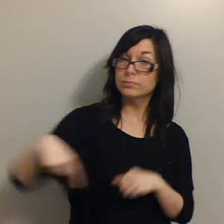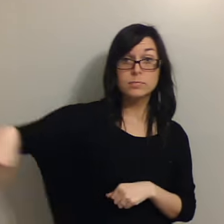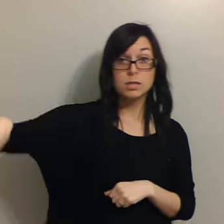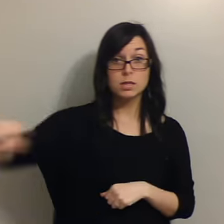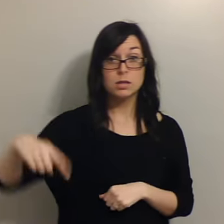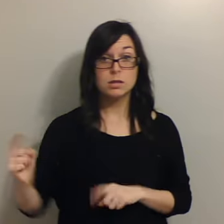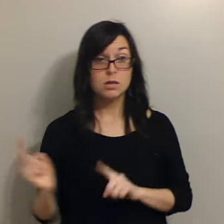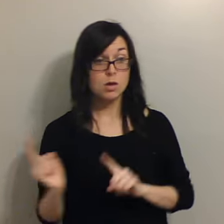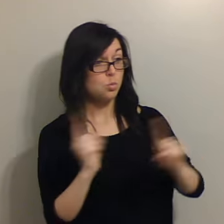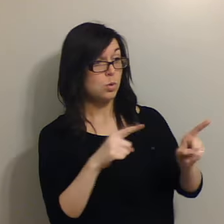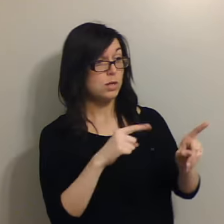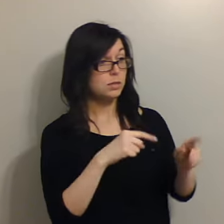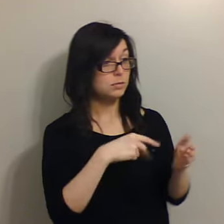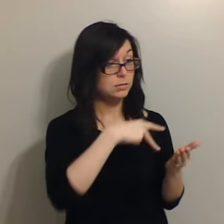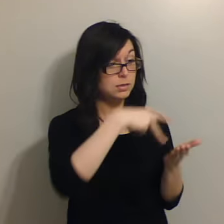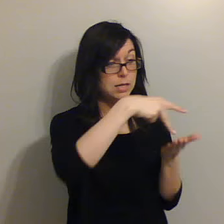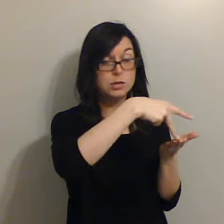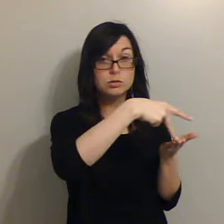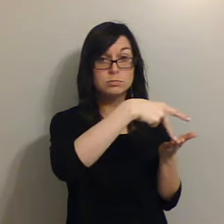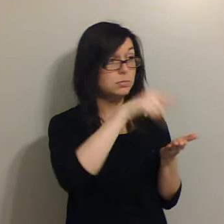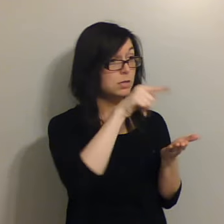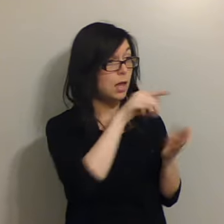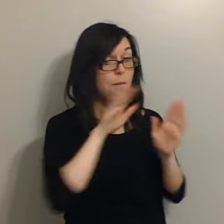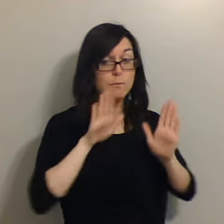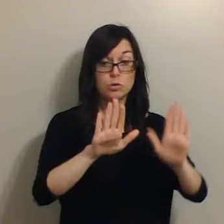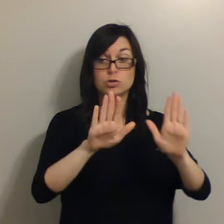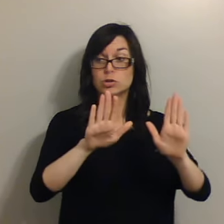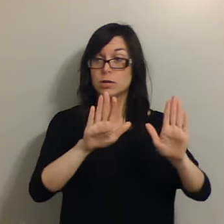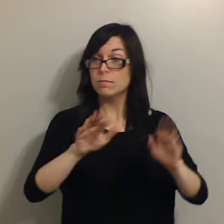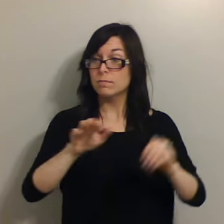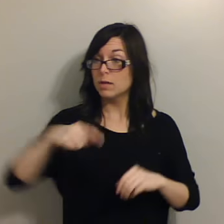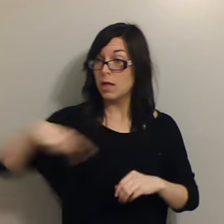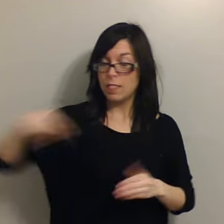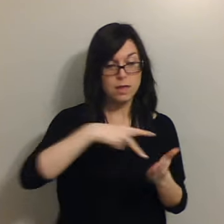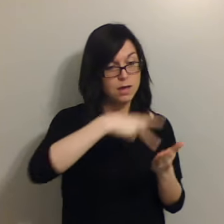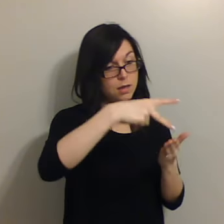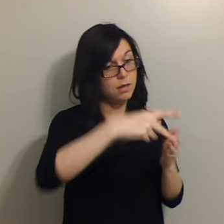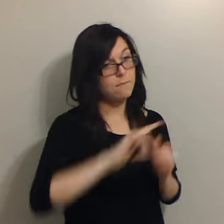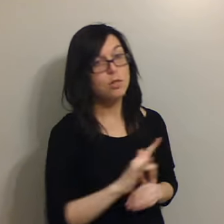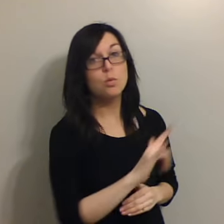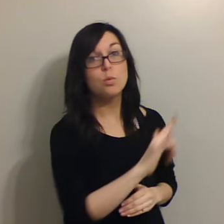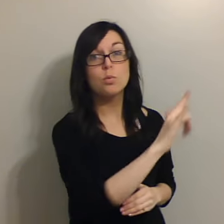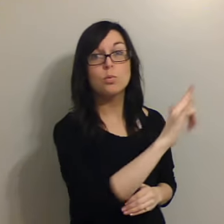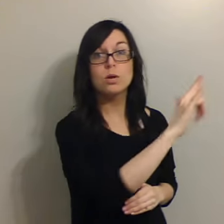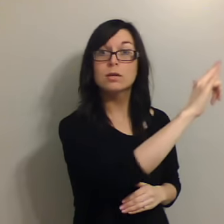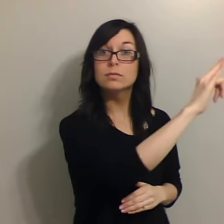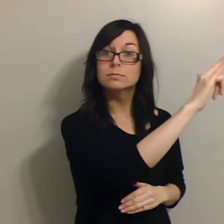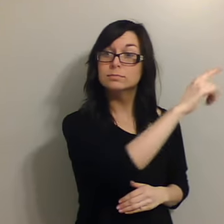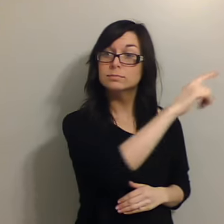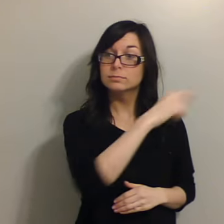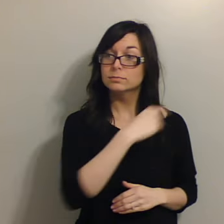We pushed them, and we flew. The end. In wish you all, good. Slap.